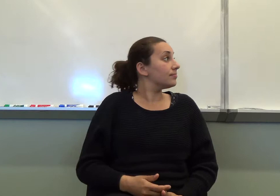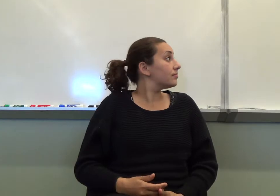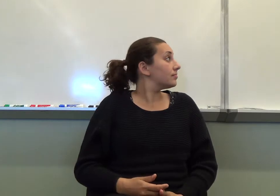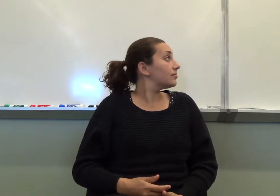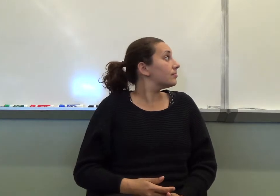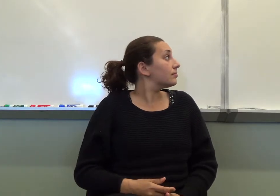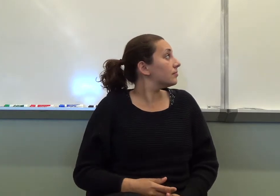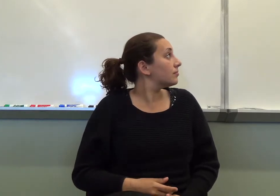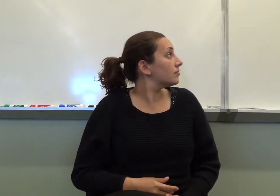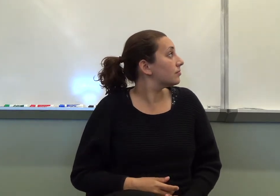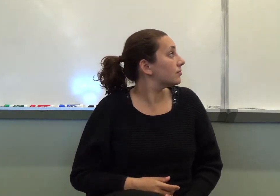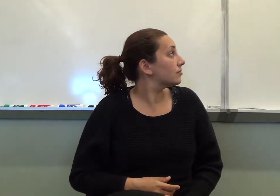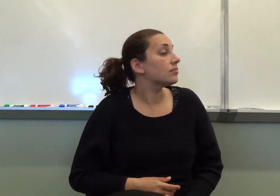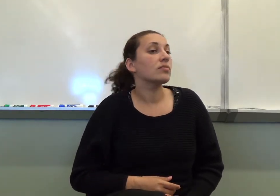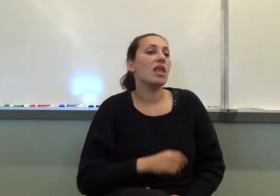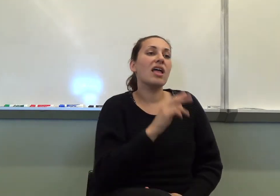This is the second way of categorizing them.